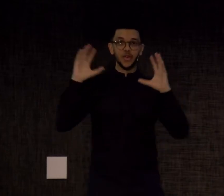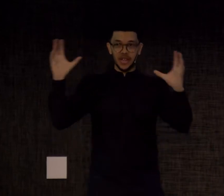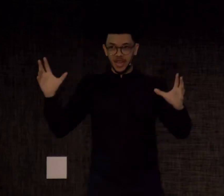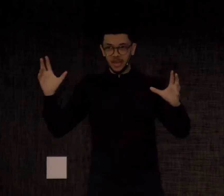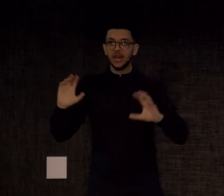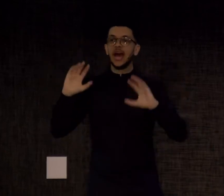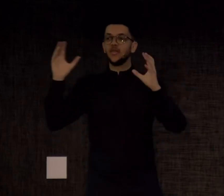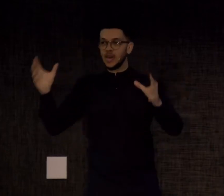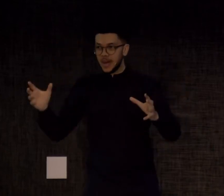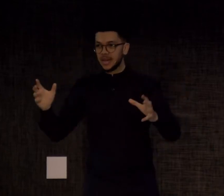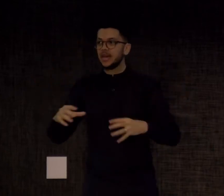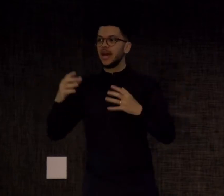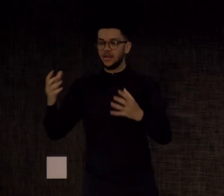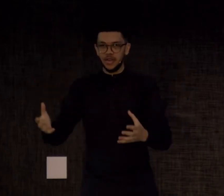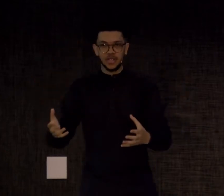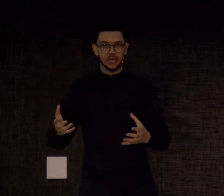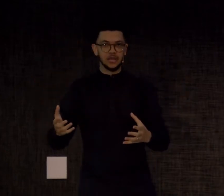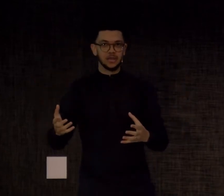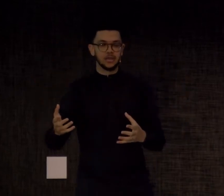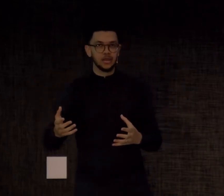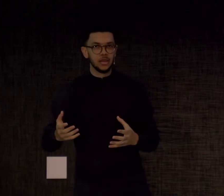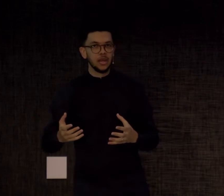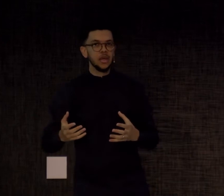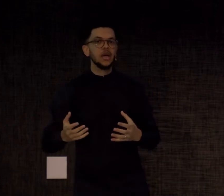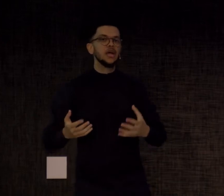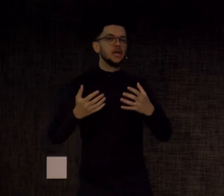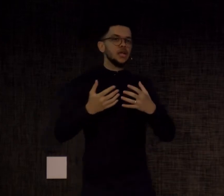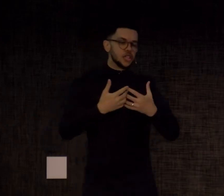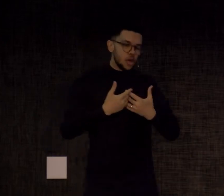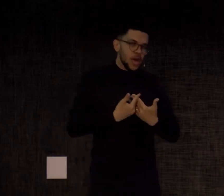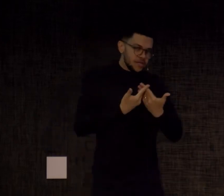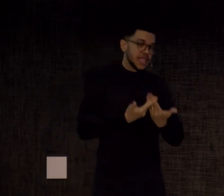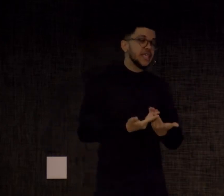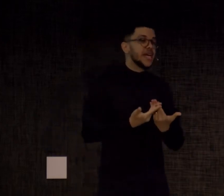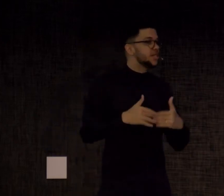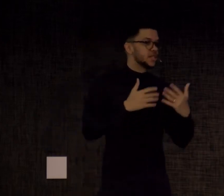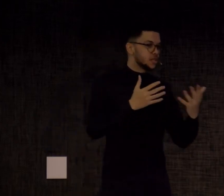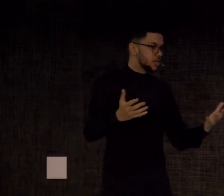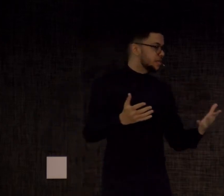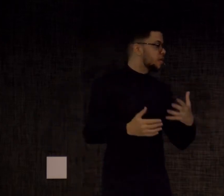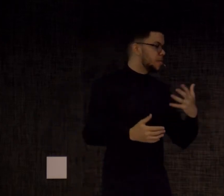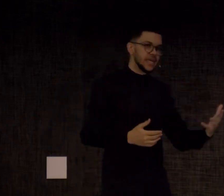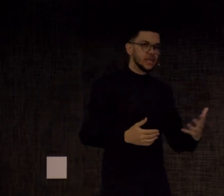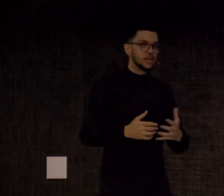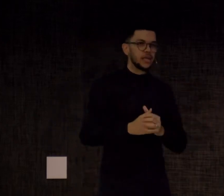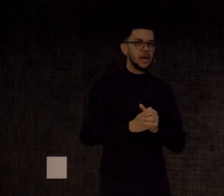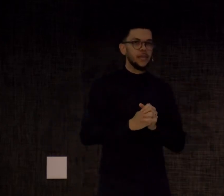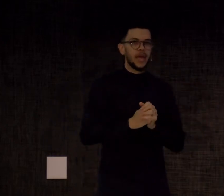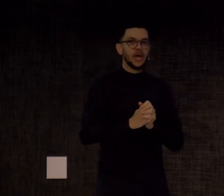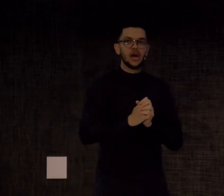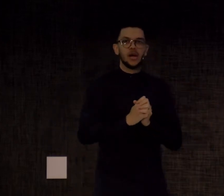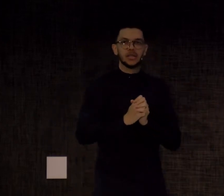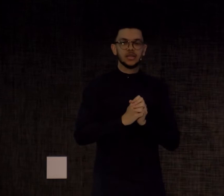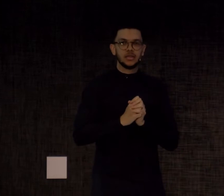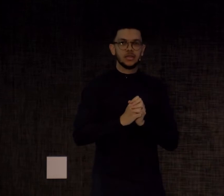we would have to rethink and remake and revisit. So one of the key dangers, no doubt there are many, and